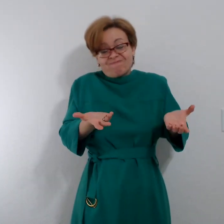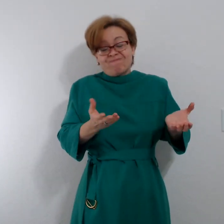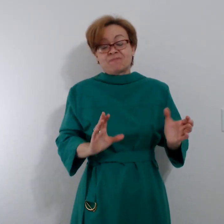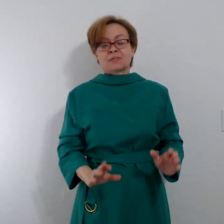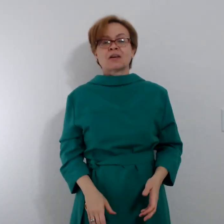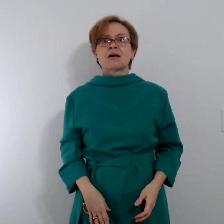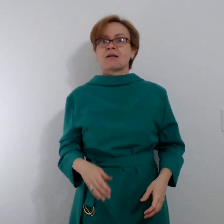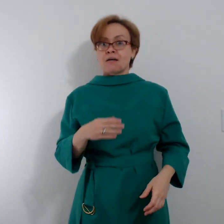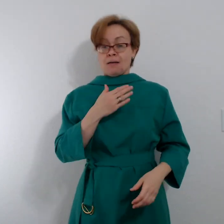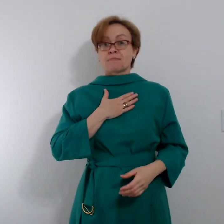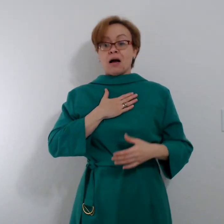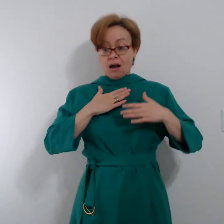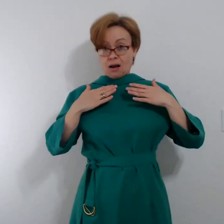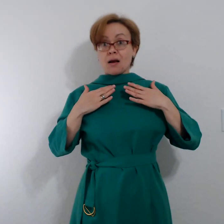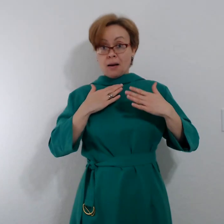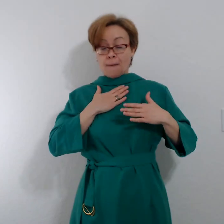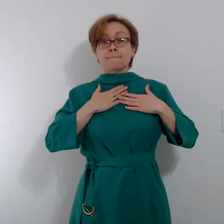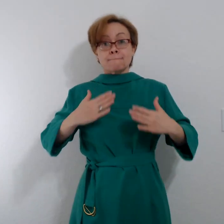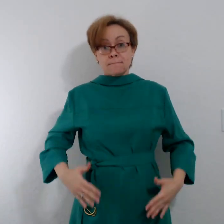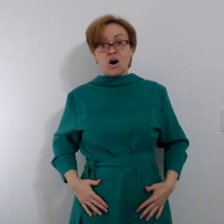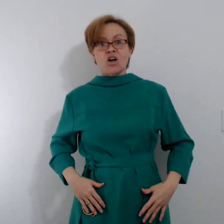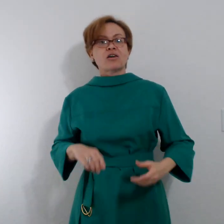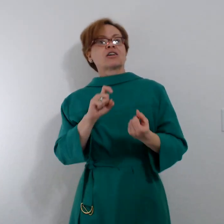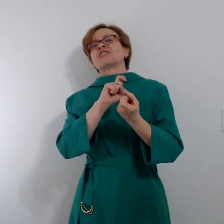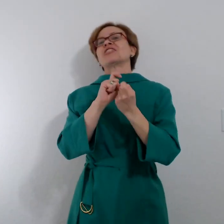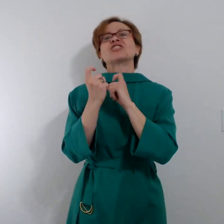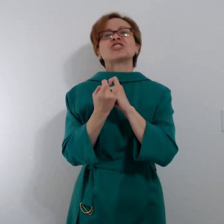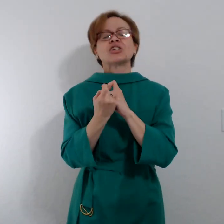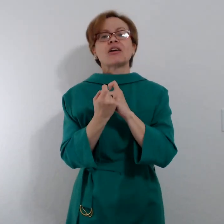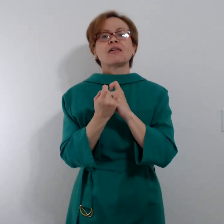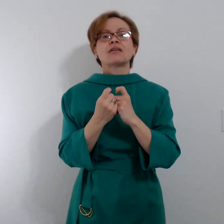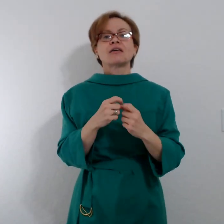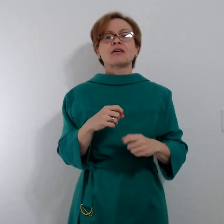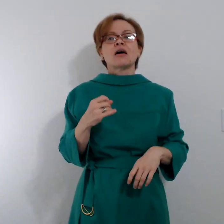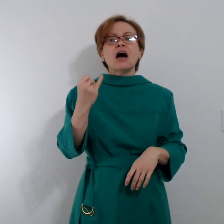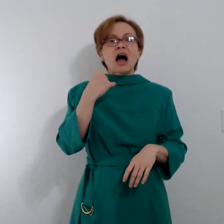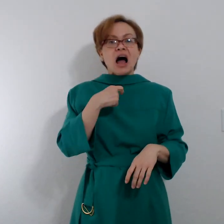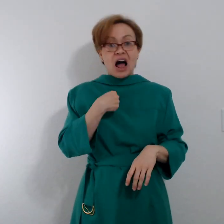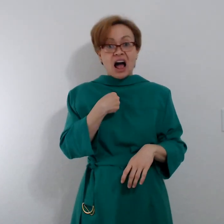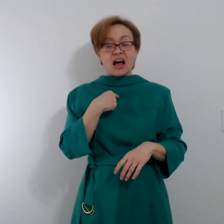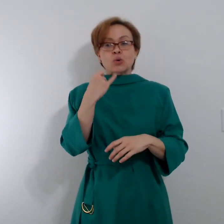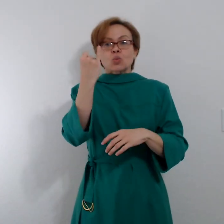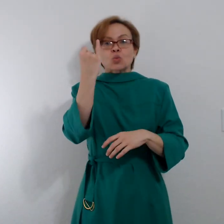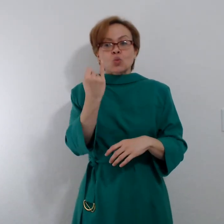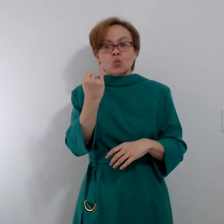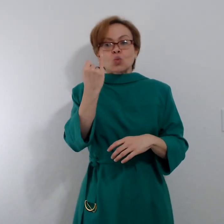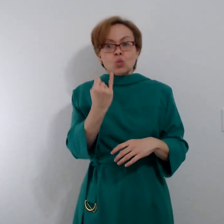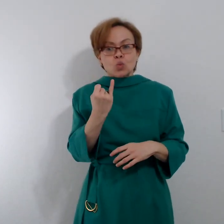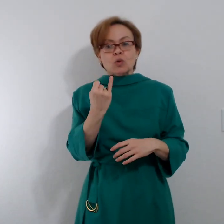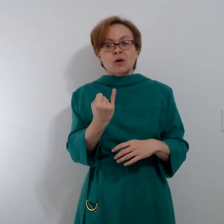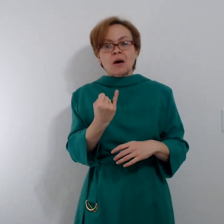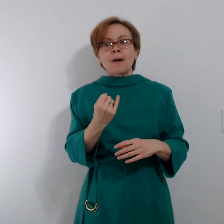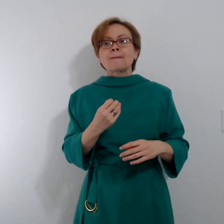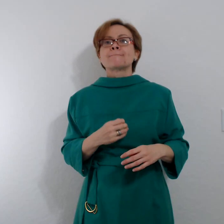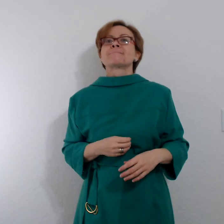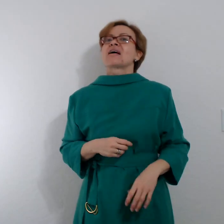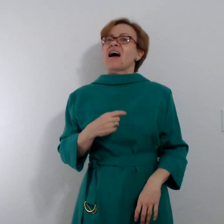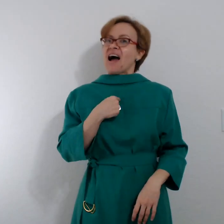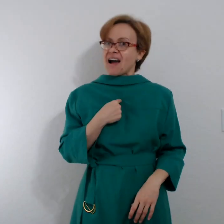The thinner I was, the longer I was able to hold my breath, and by eating so well and training